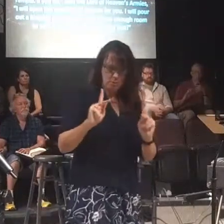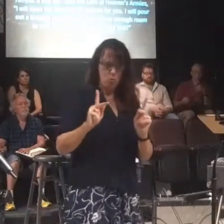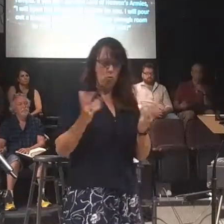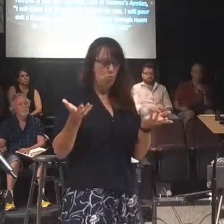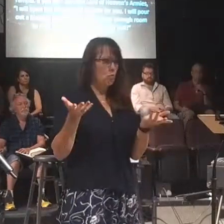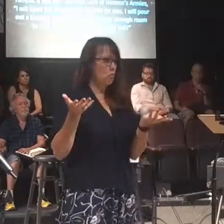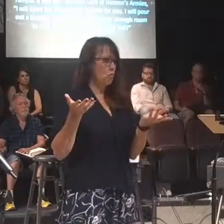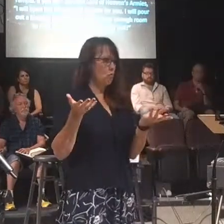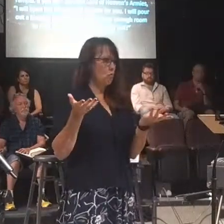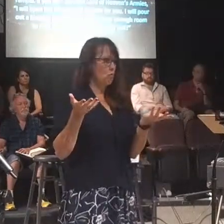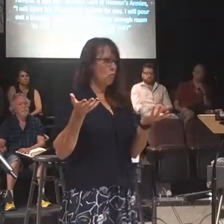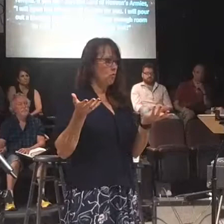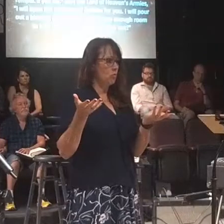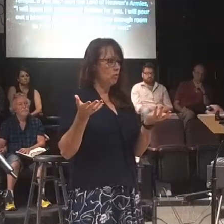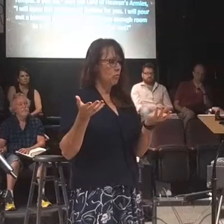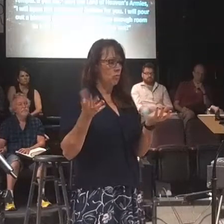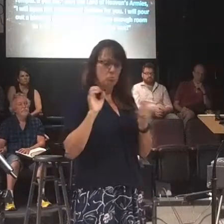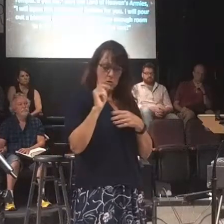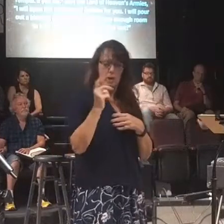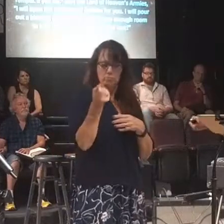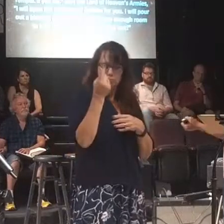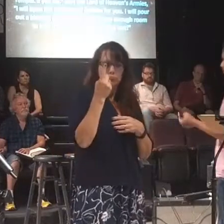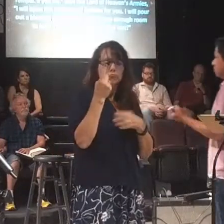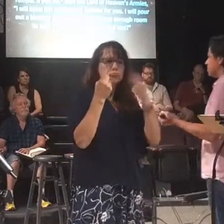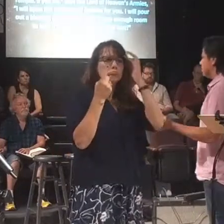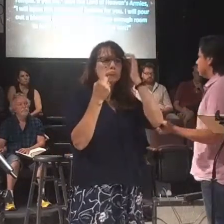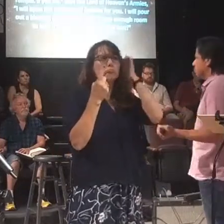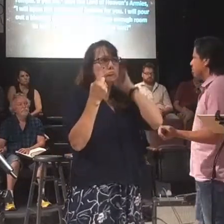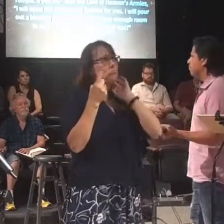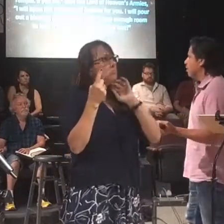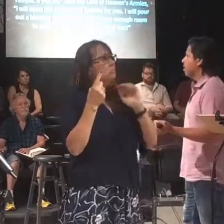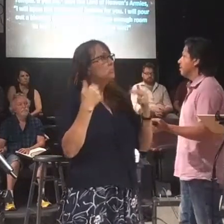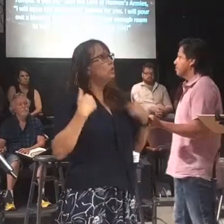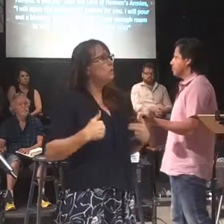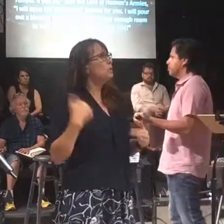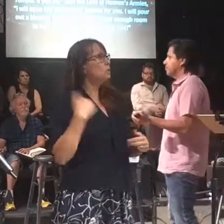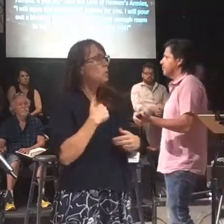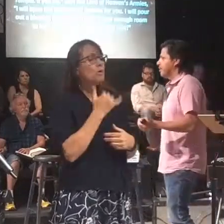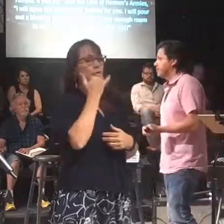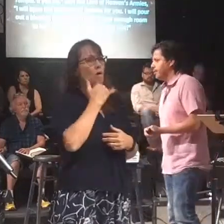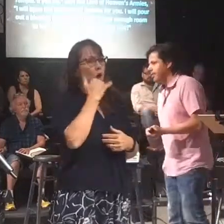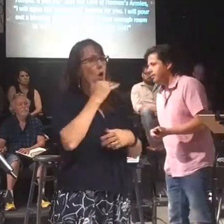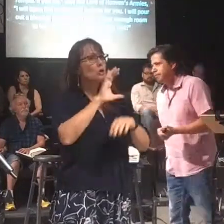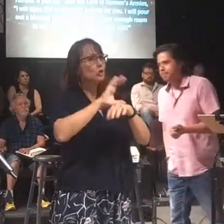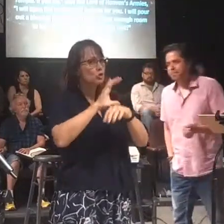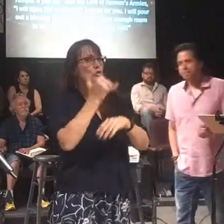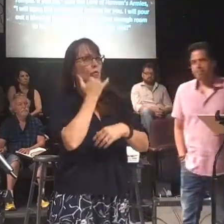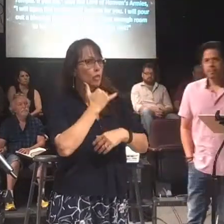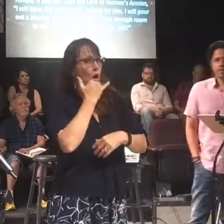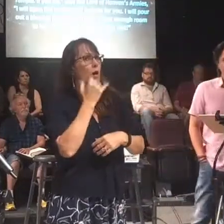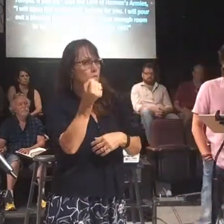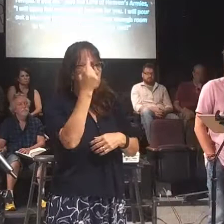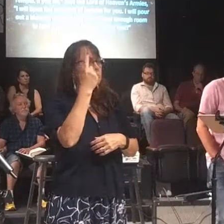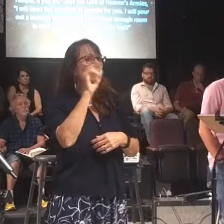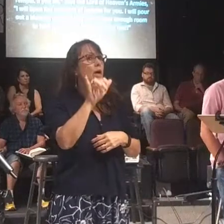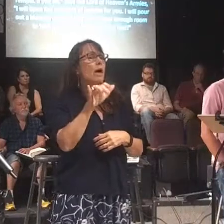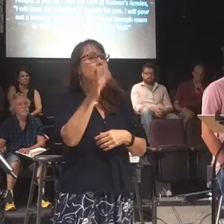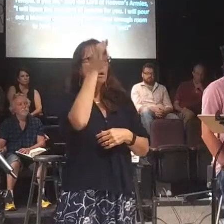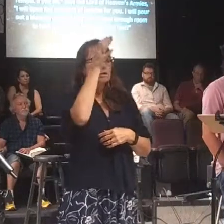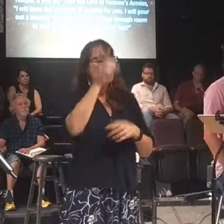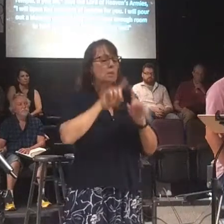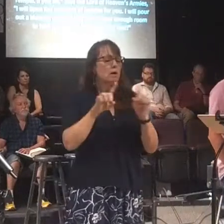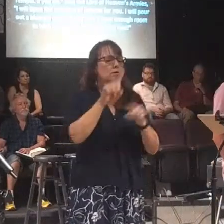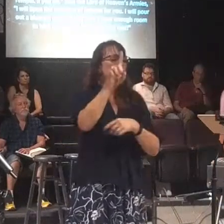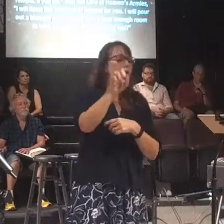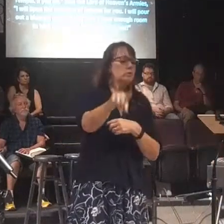it, okay, I can see that because humans are, you know, flawed and churches are flawed as well. But let me ask you